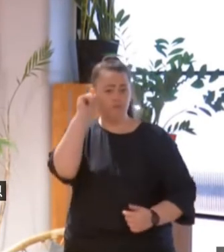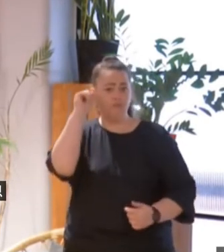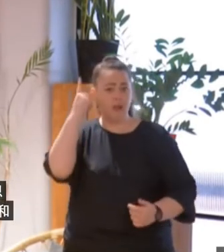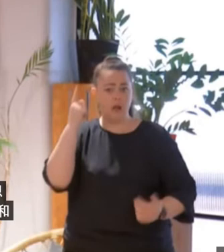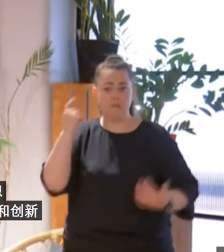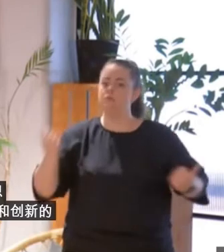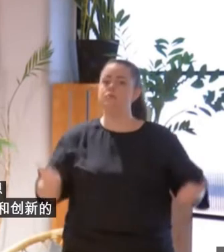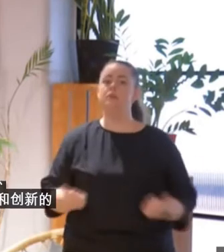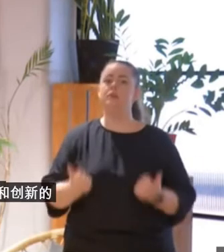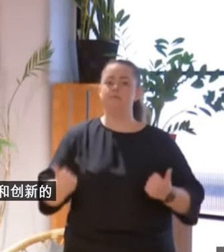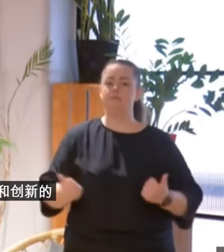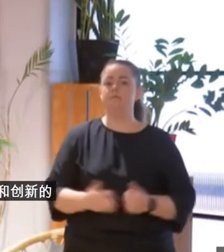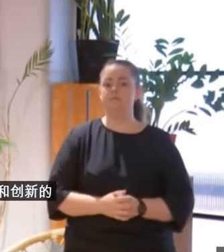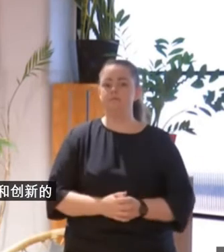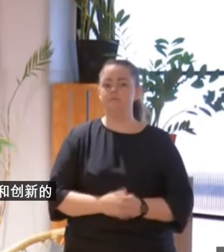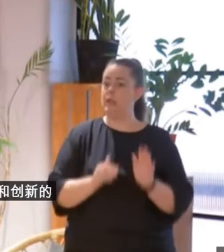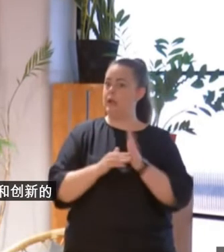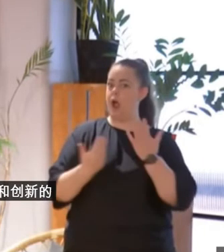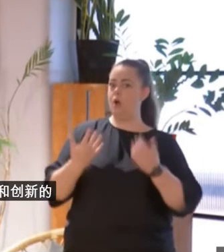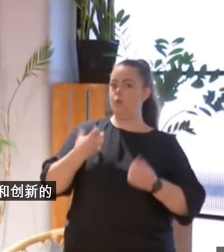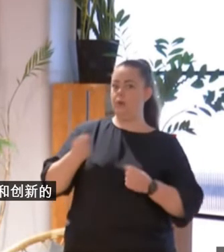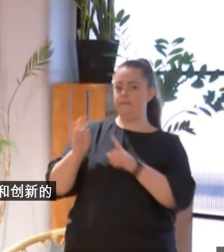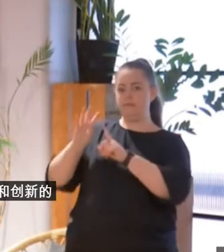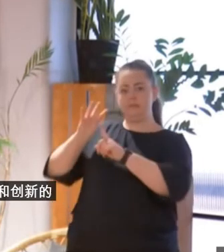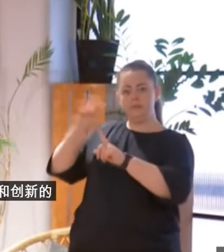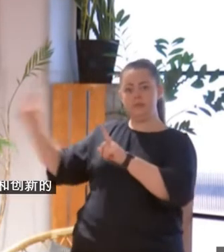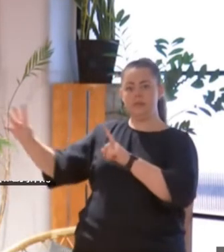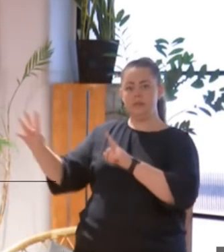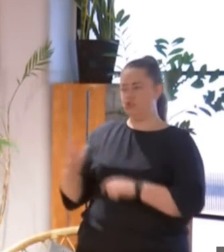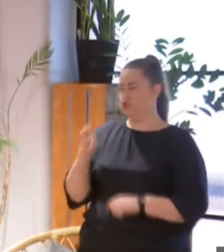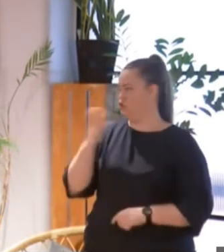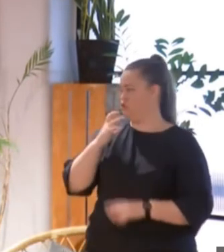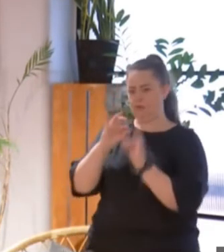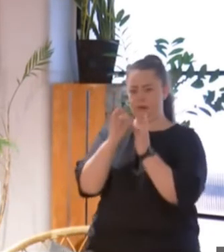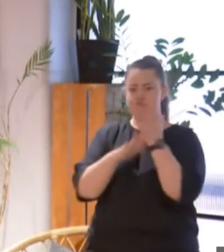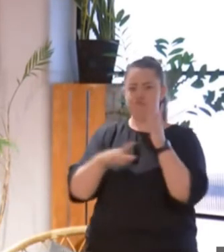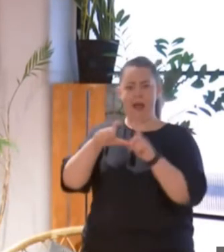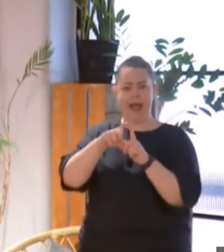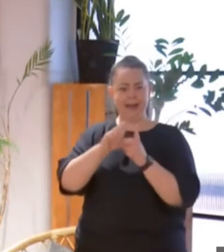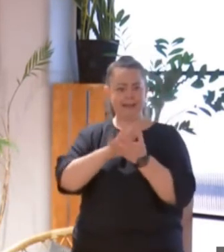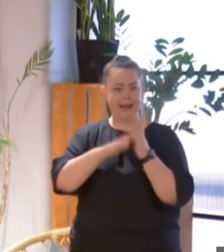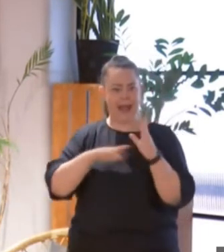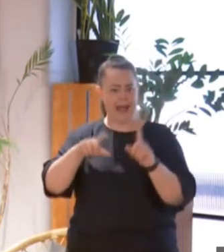one with youth and innovation on its side. Sorry, Brad.